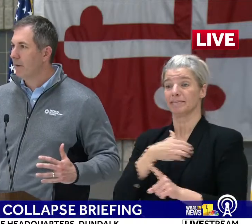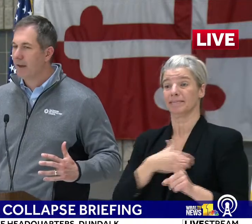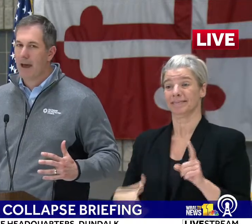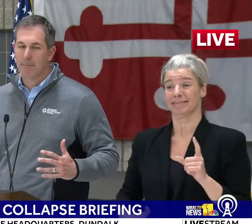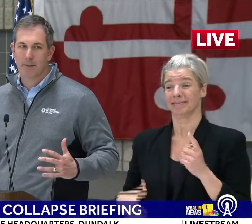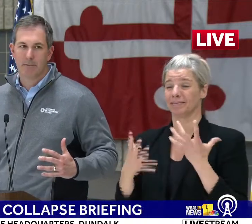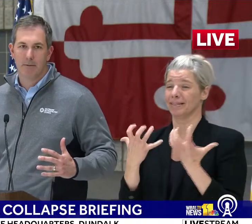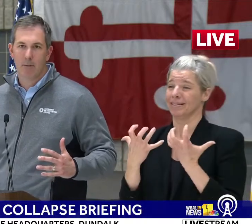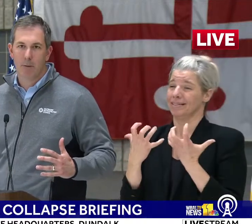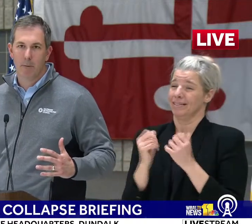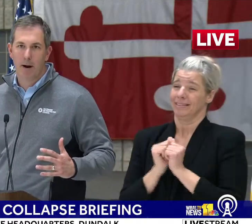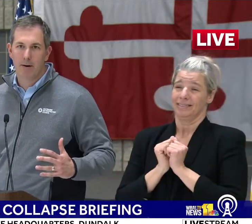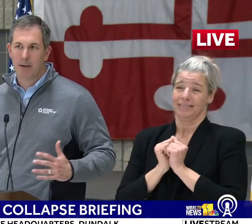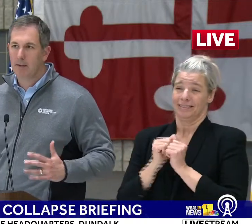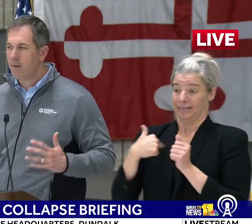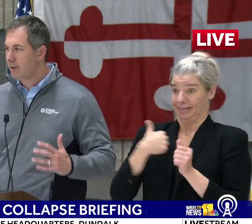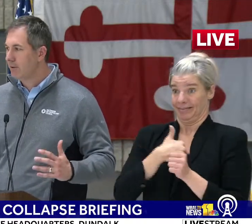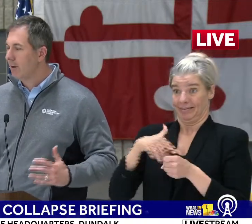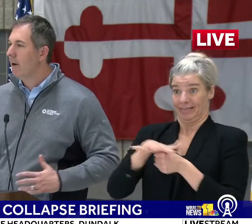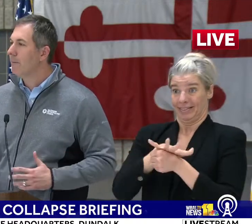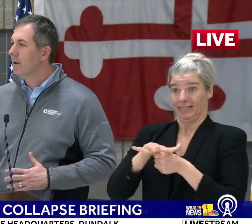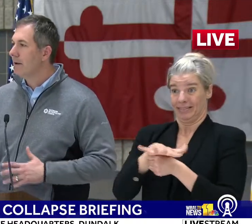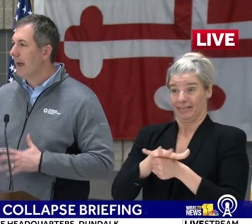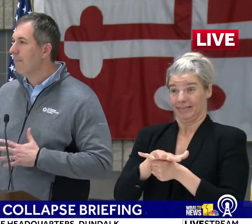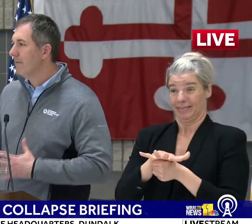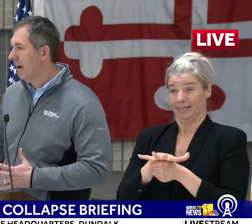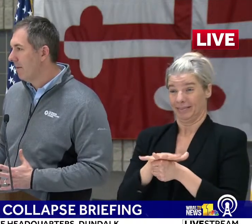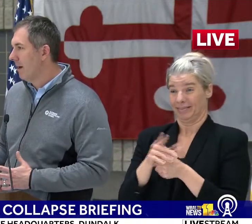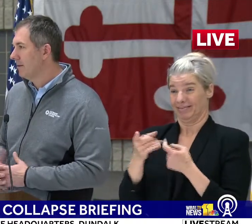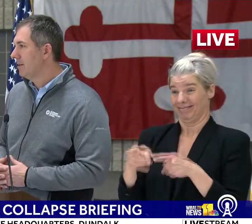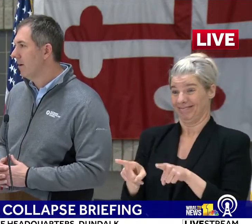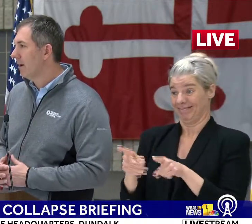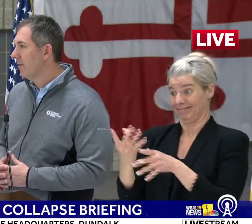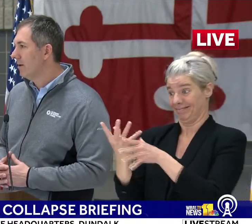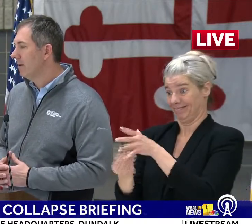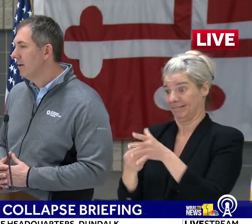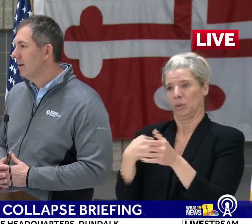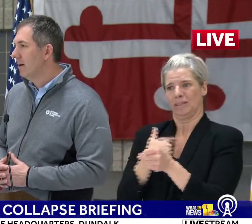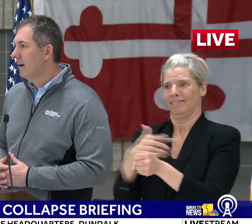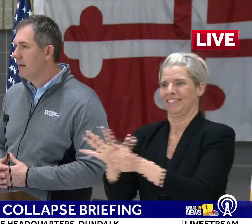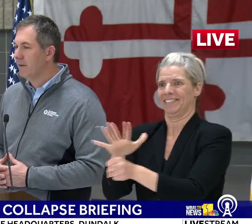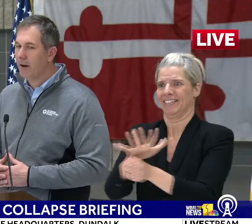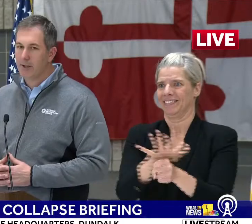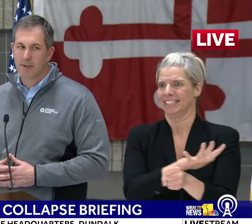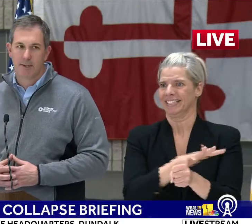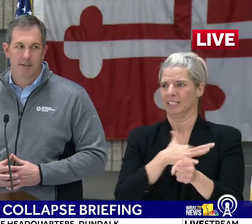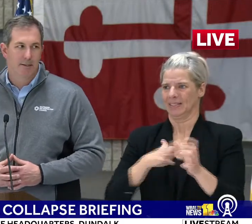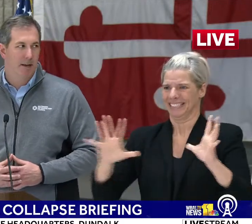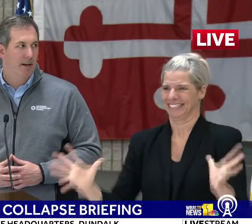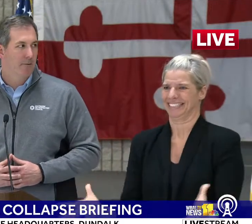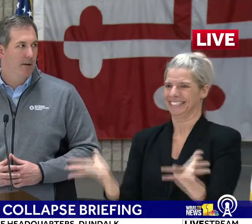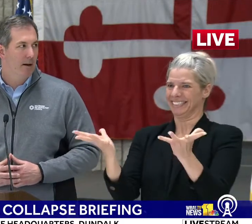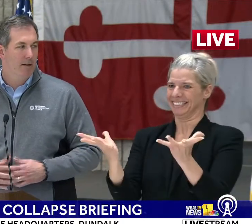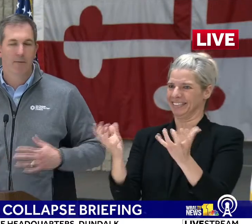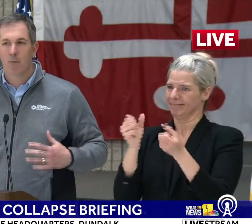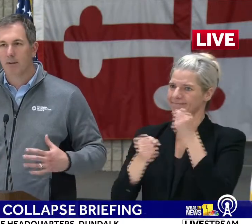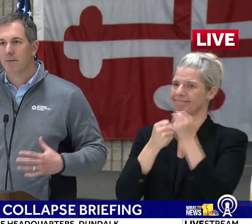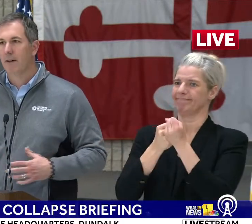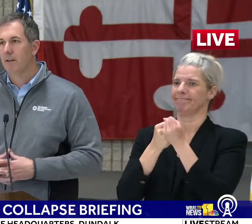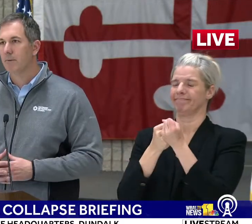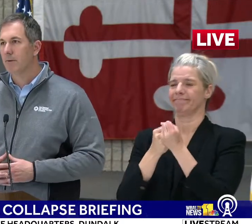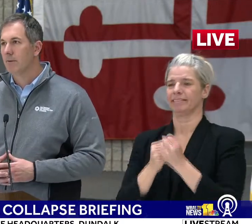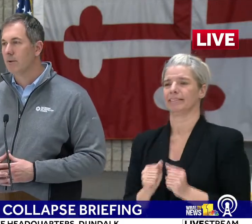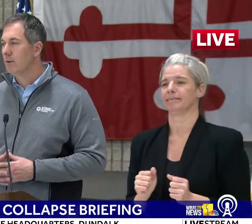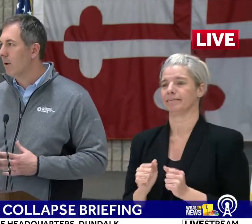local government fill the gaps, and we're prepared to continue to help amplify the message of our governor and of our agencies and state government